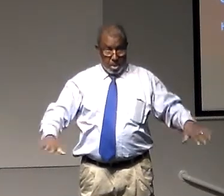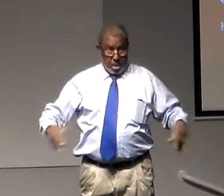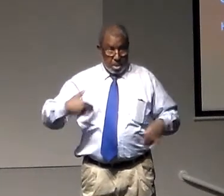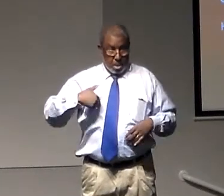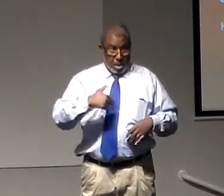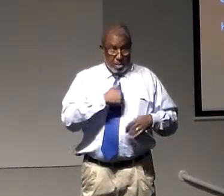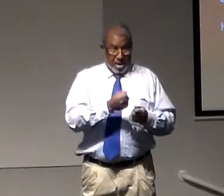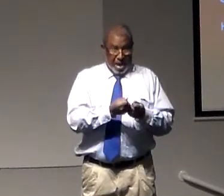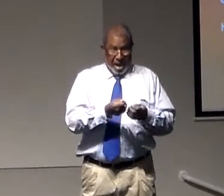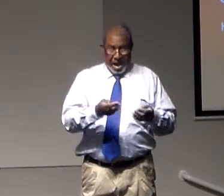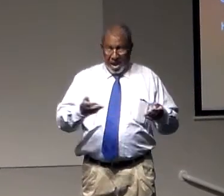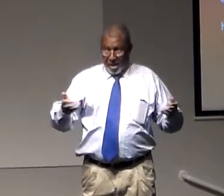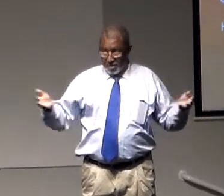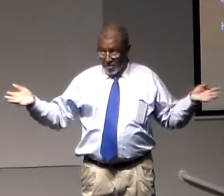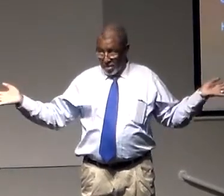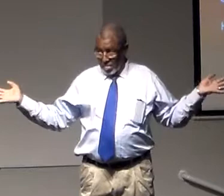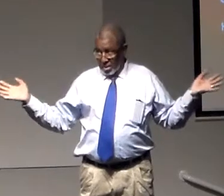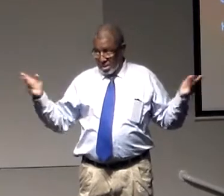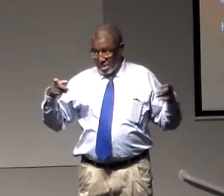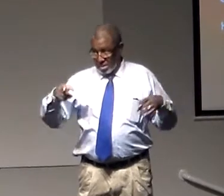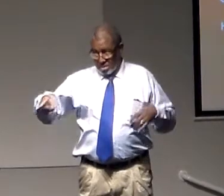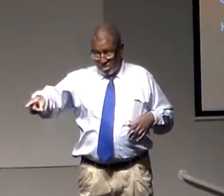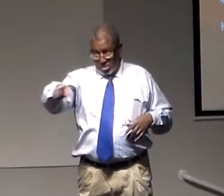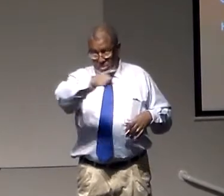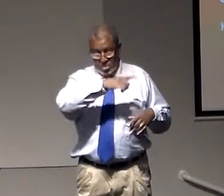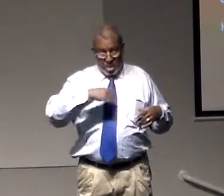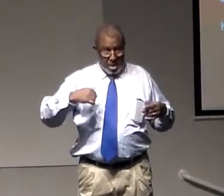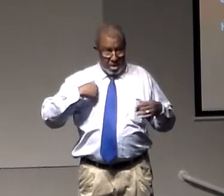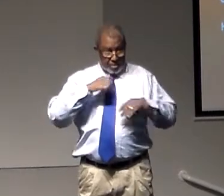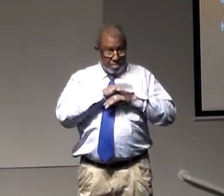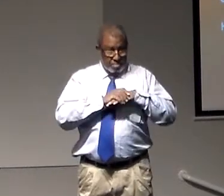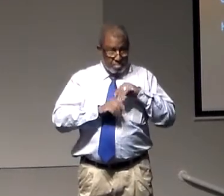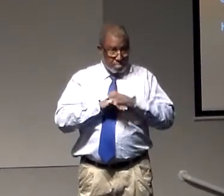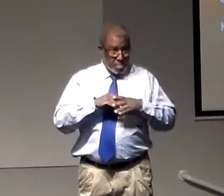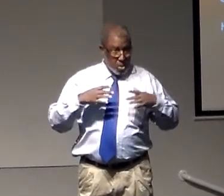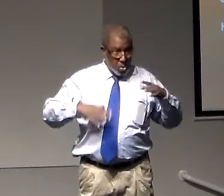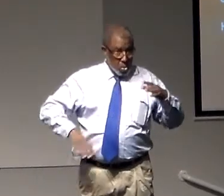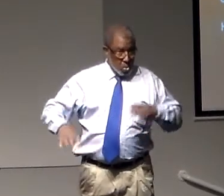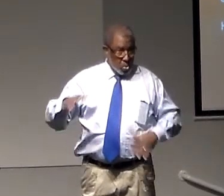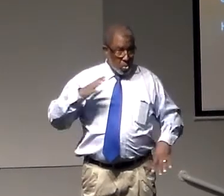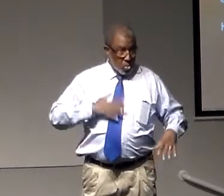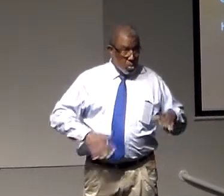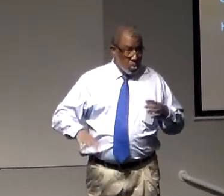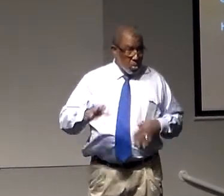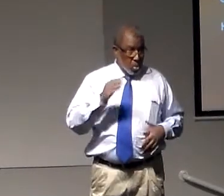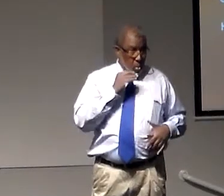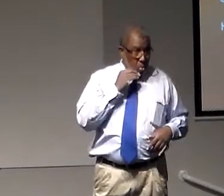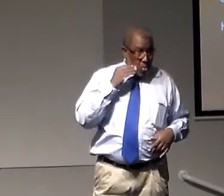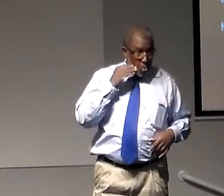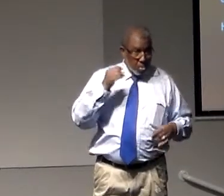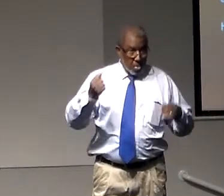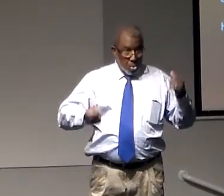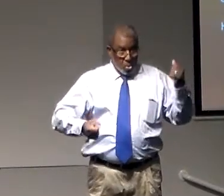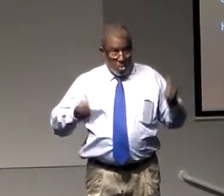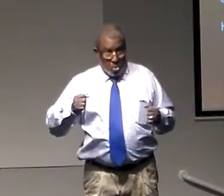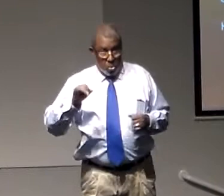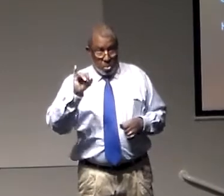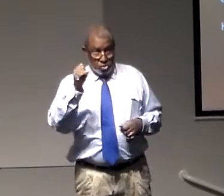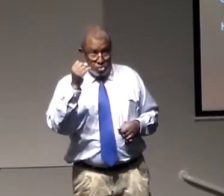God bless America so much that you have already been comforted with clothes,